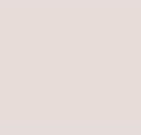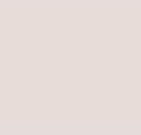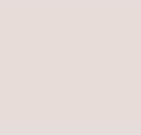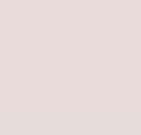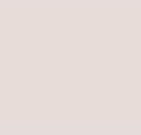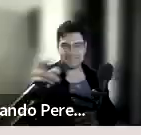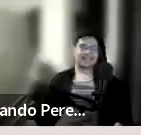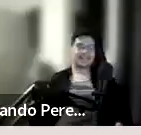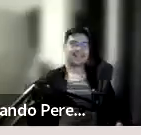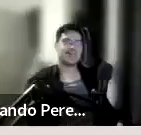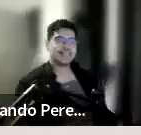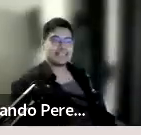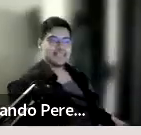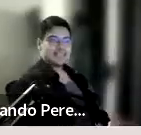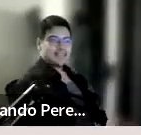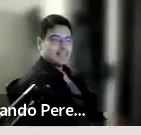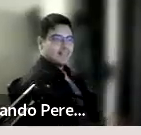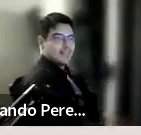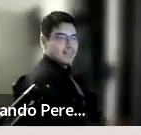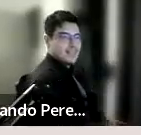yes. Pronunciation. Wait.